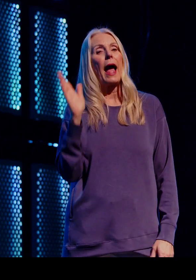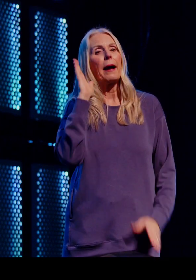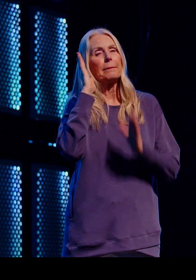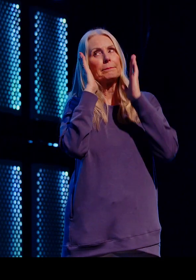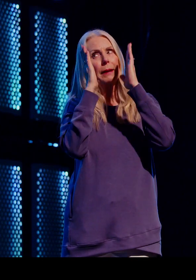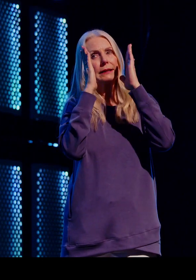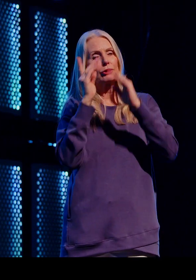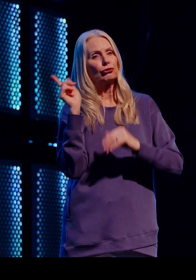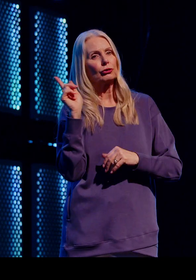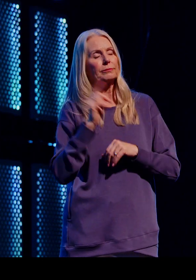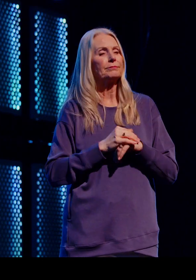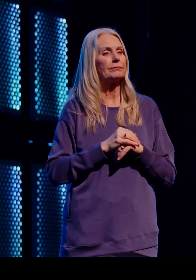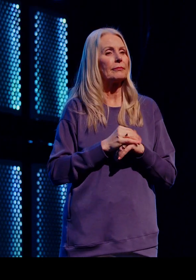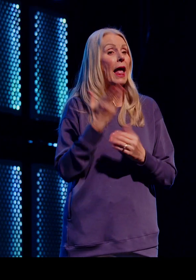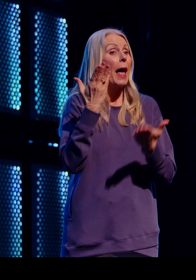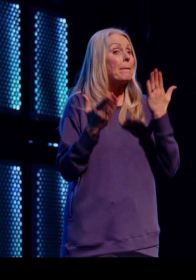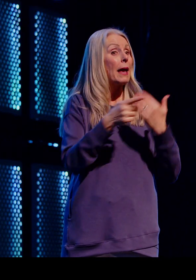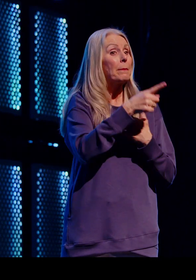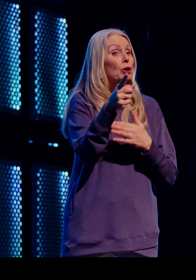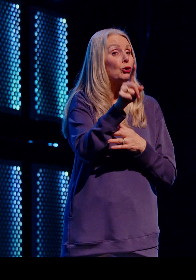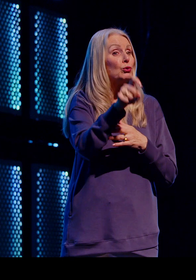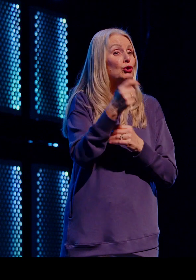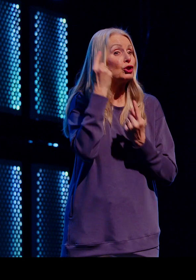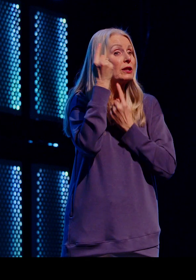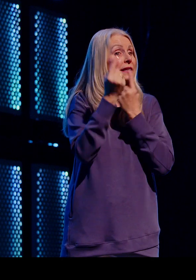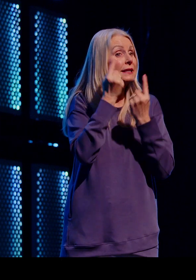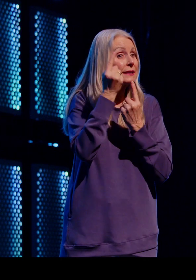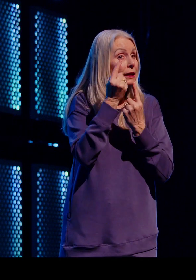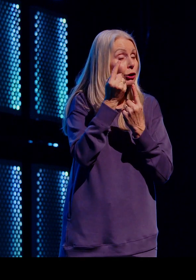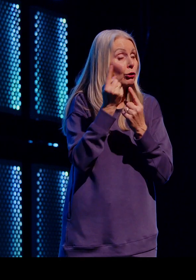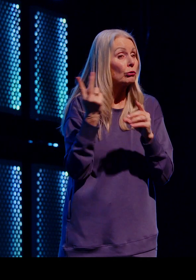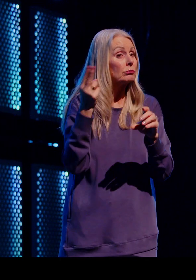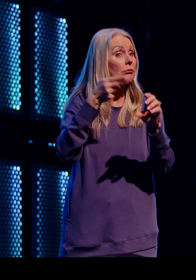Maybe you should consider going on hands.